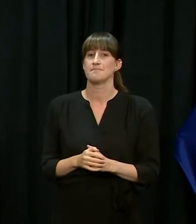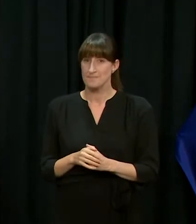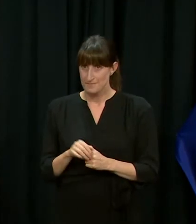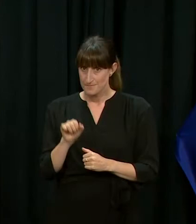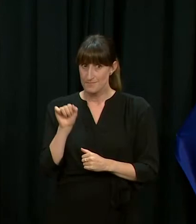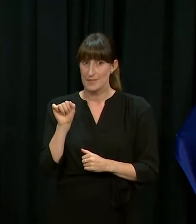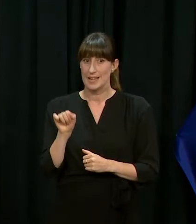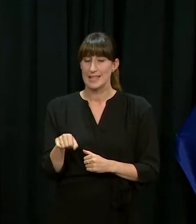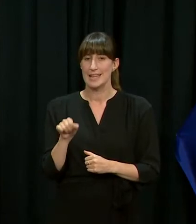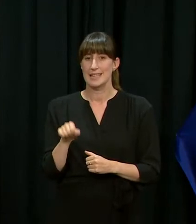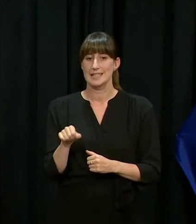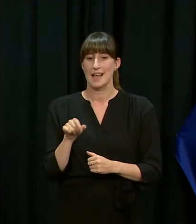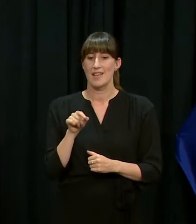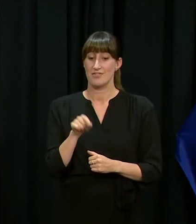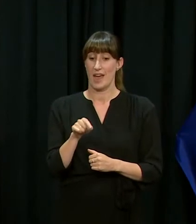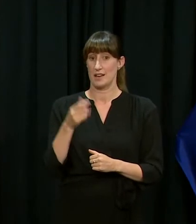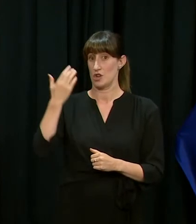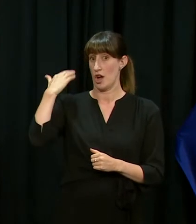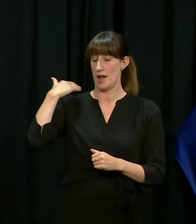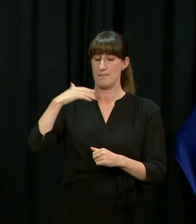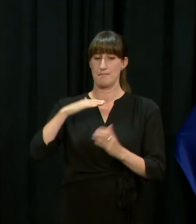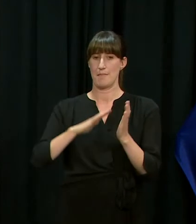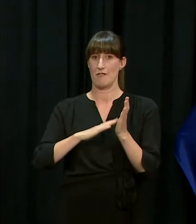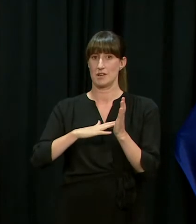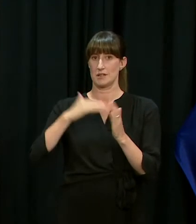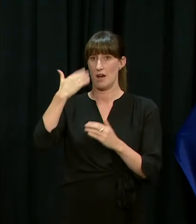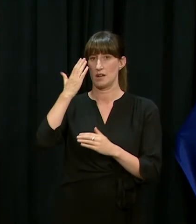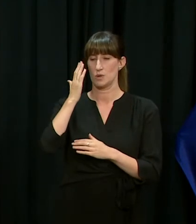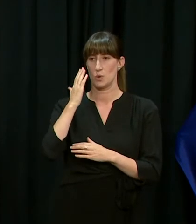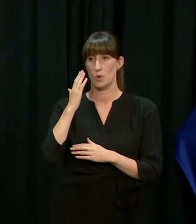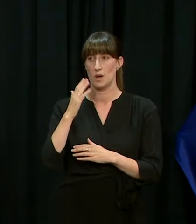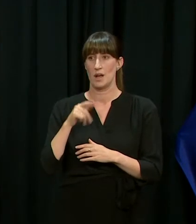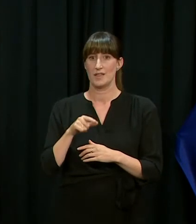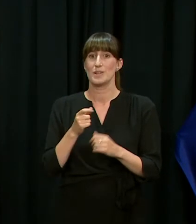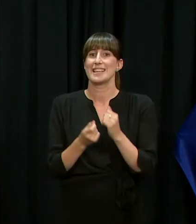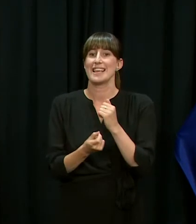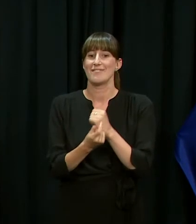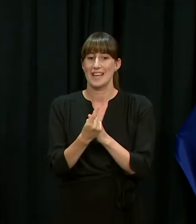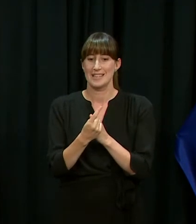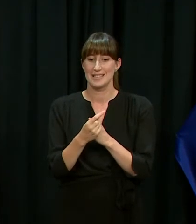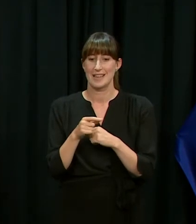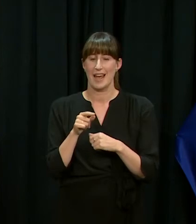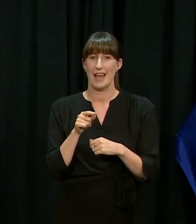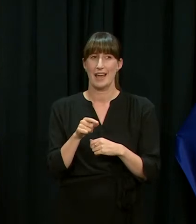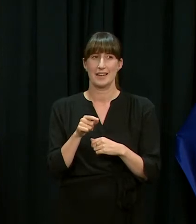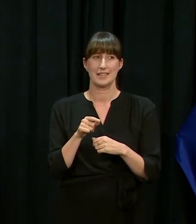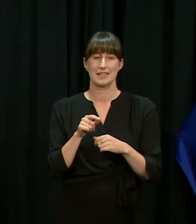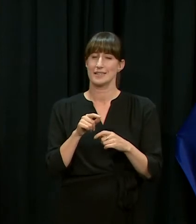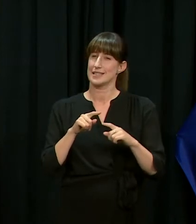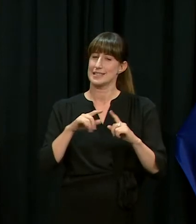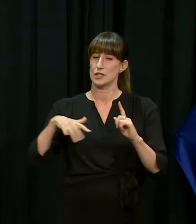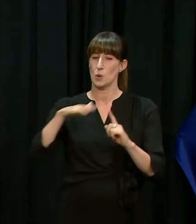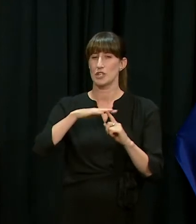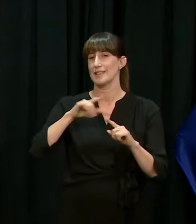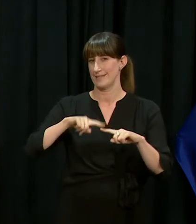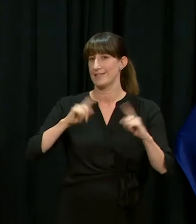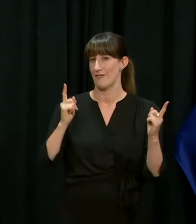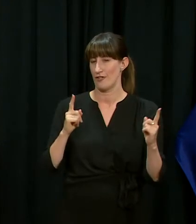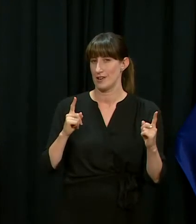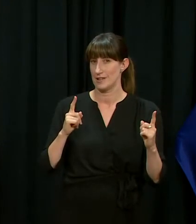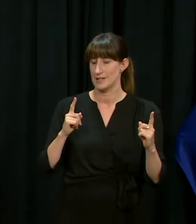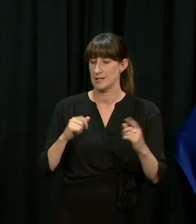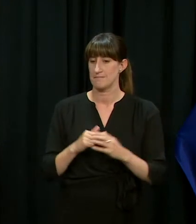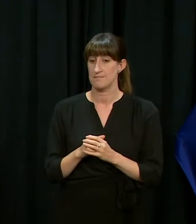that really exacerbated the spread within that community and the length of time we had, so the circumstances there were quite different.